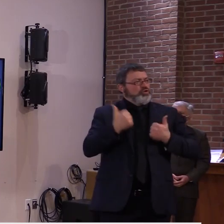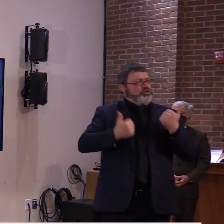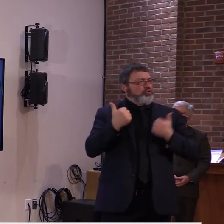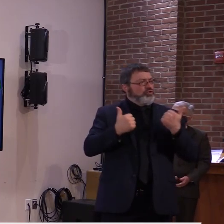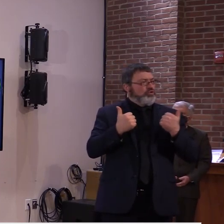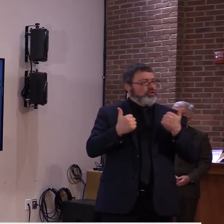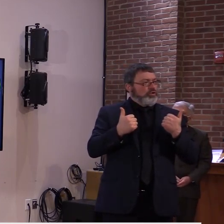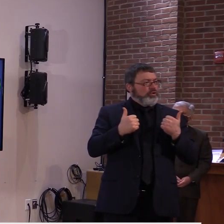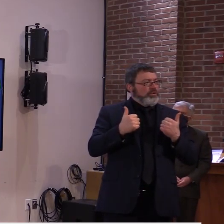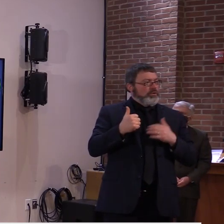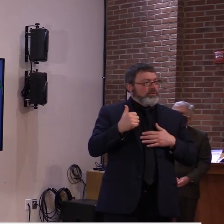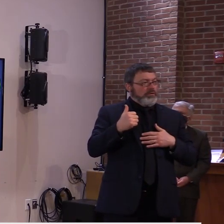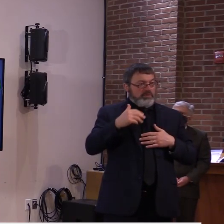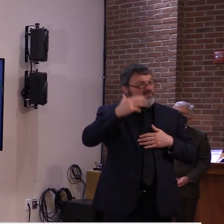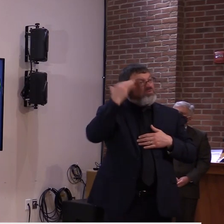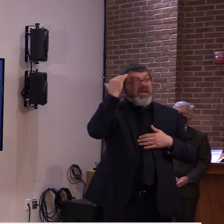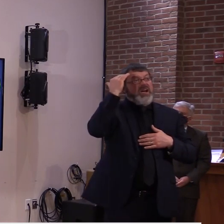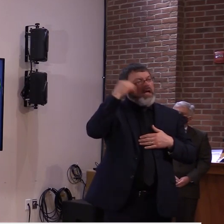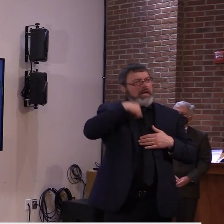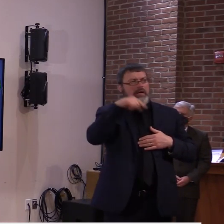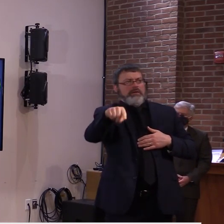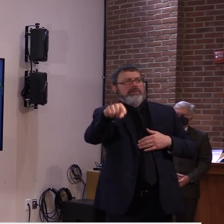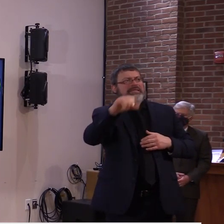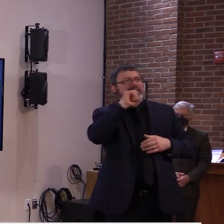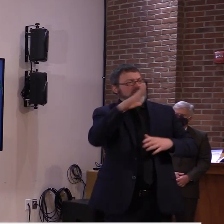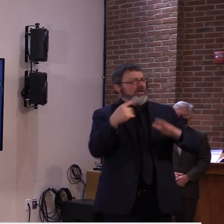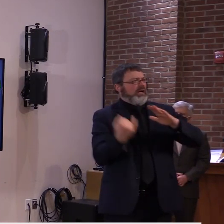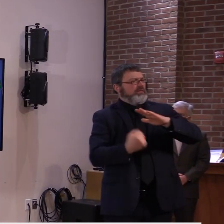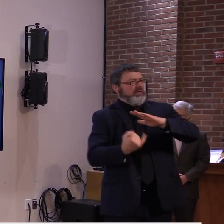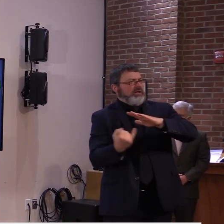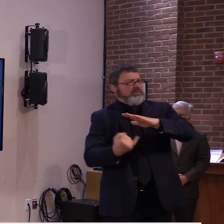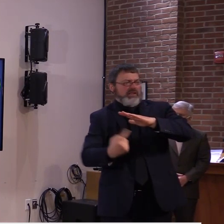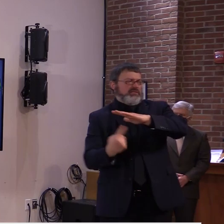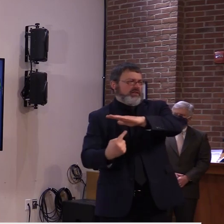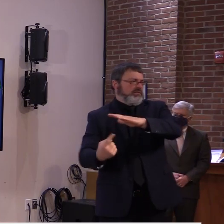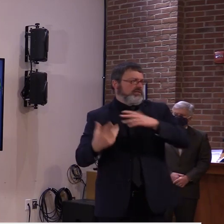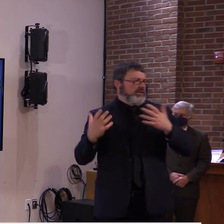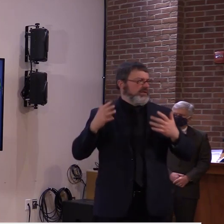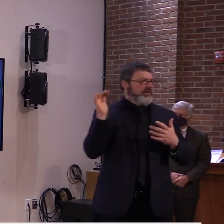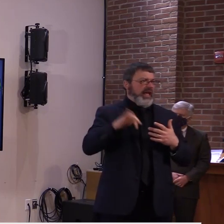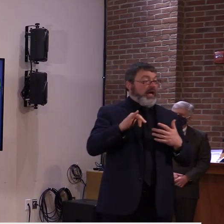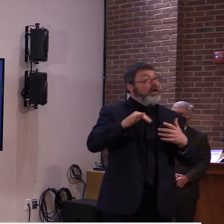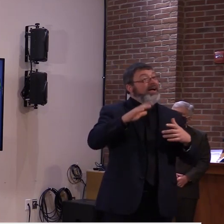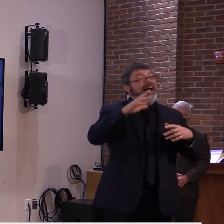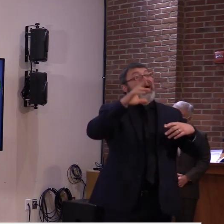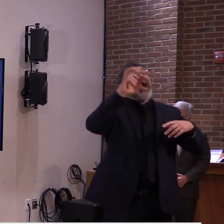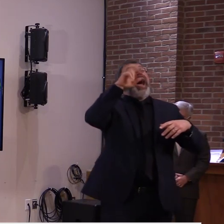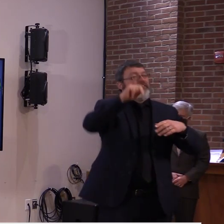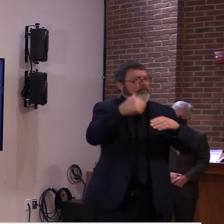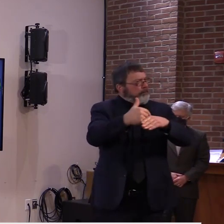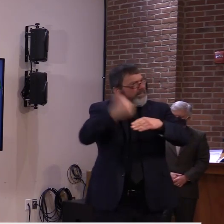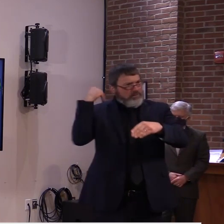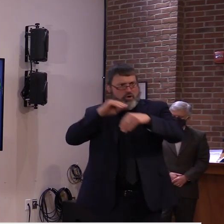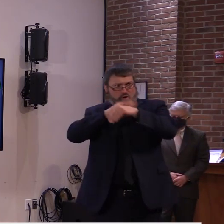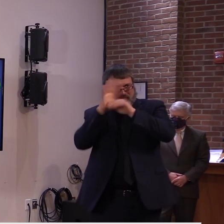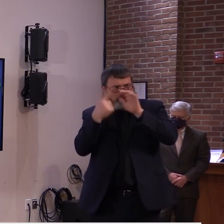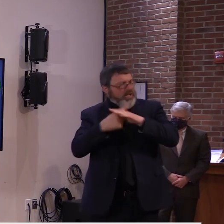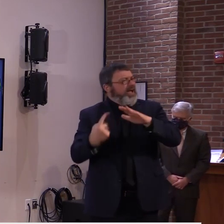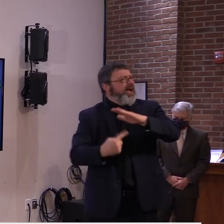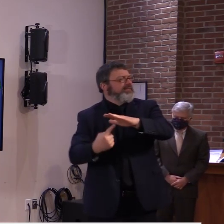about younger people, students. Was also wondering if, particularly if you're hearing about the needs of seniors, many of whom